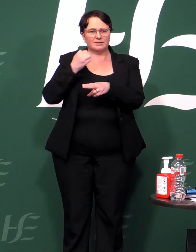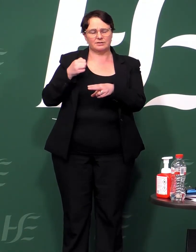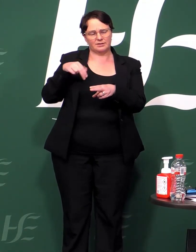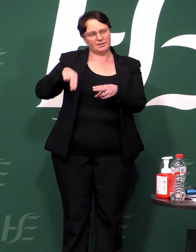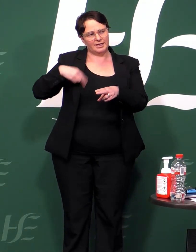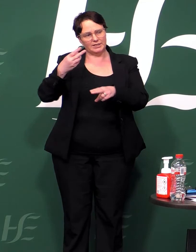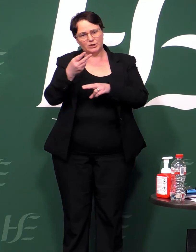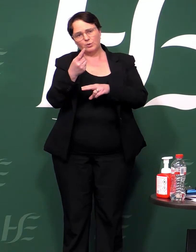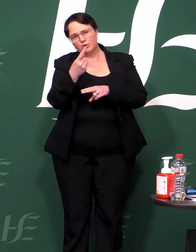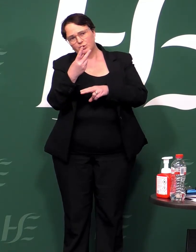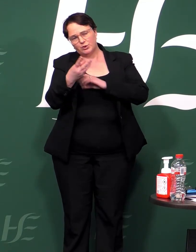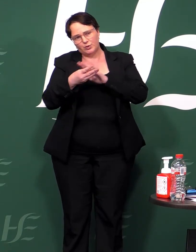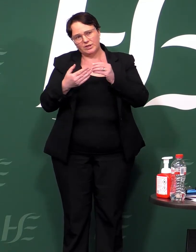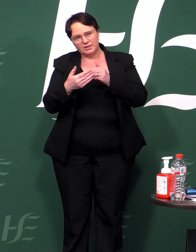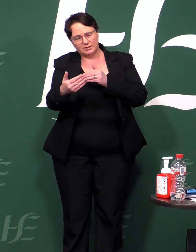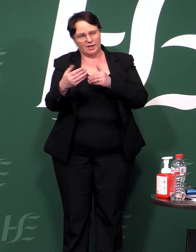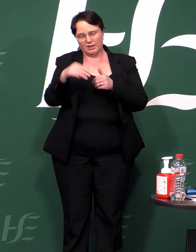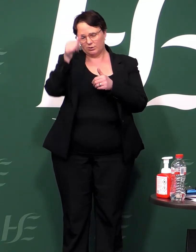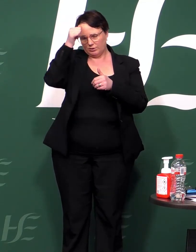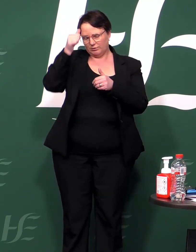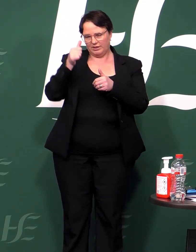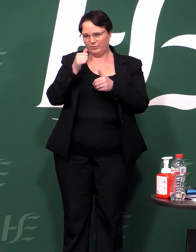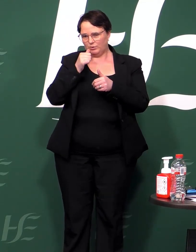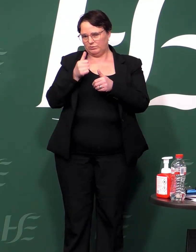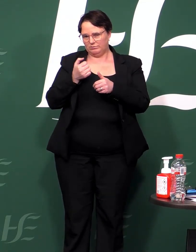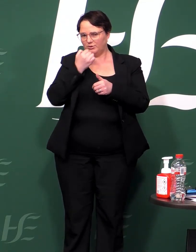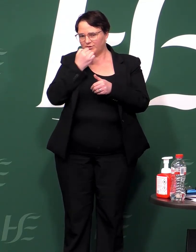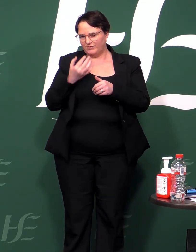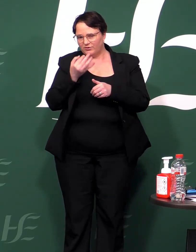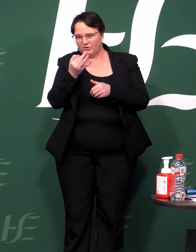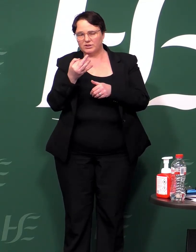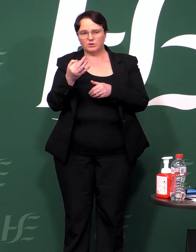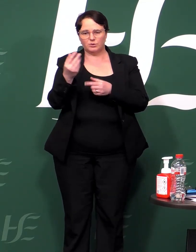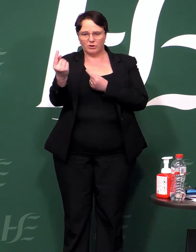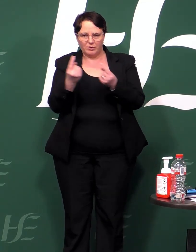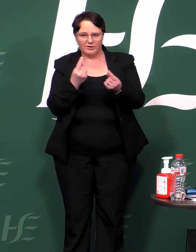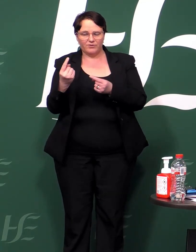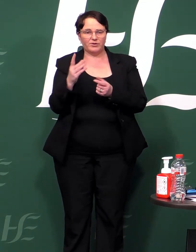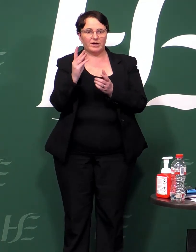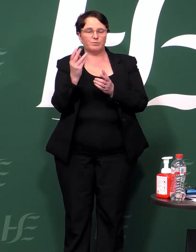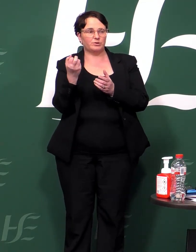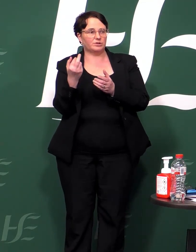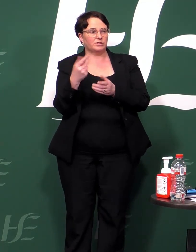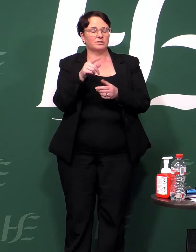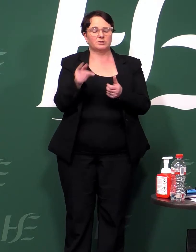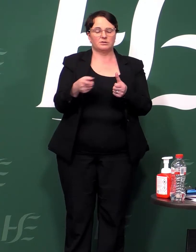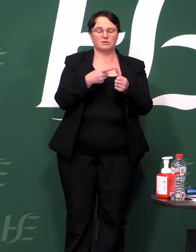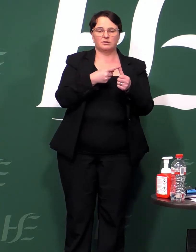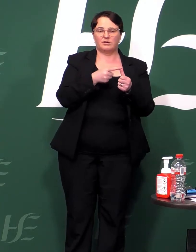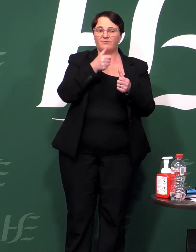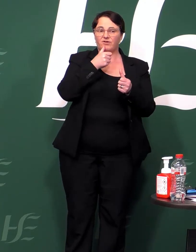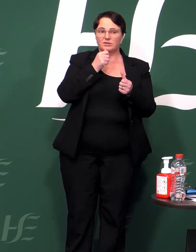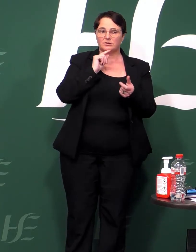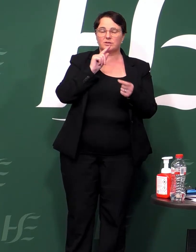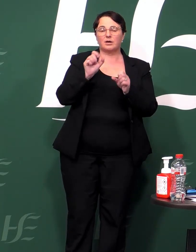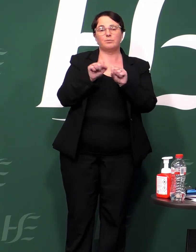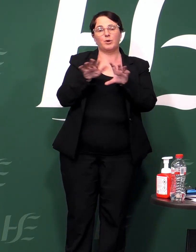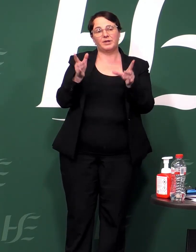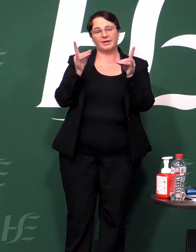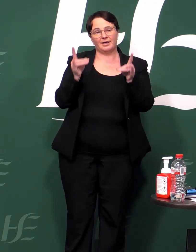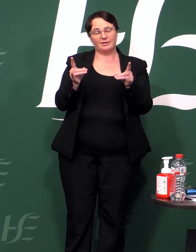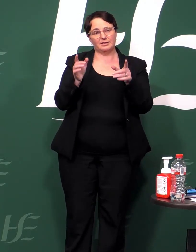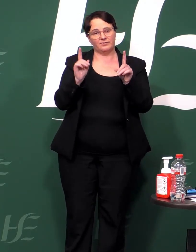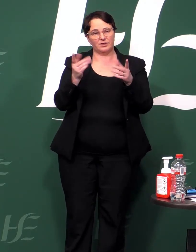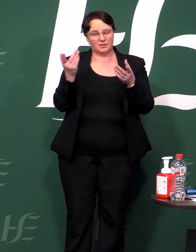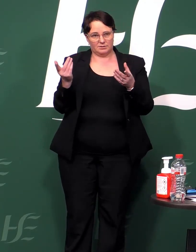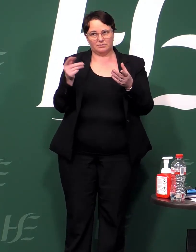that's something that's inevitable if you don't have the numbers coming forward to get their booster shot. Sure. On the first one, I suppose that public health advice is determined by NPHET,